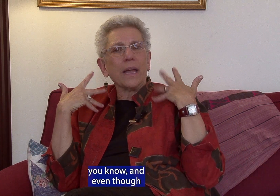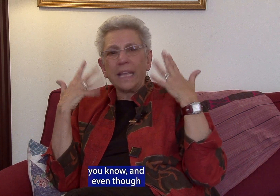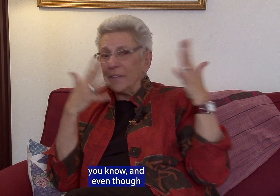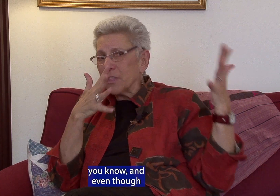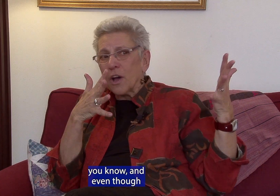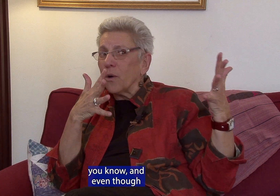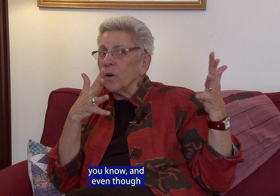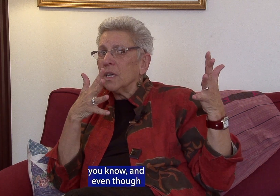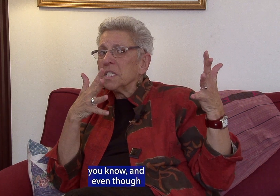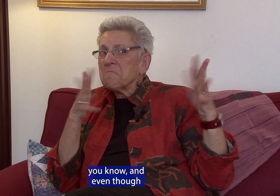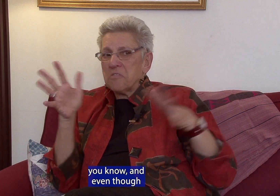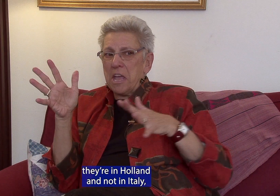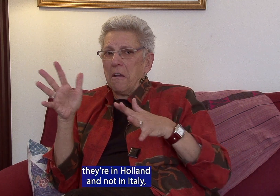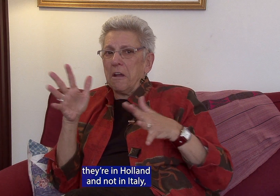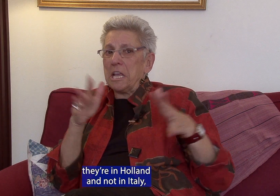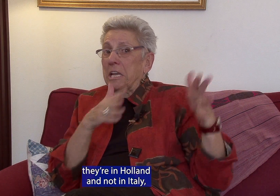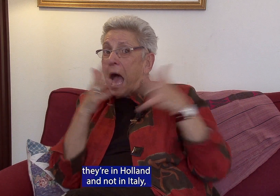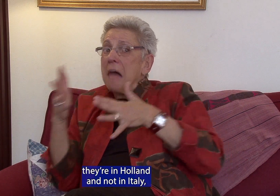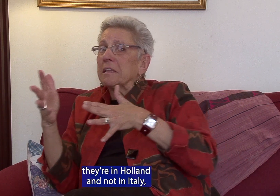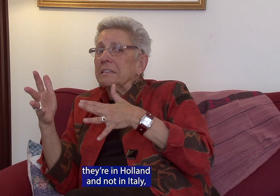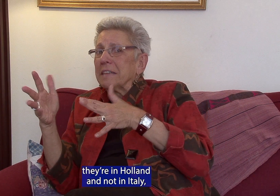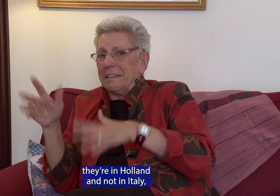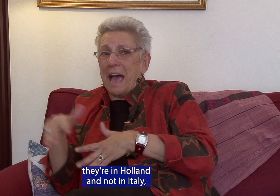even though they're in Holland and not in